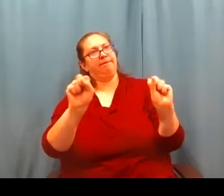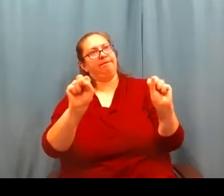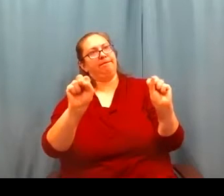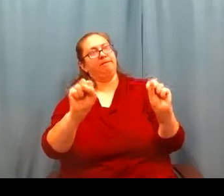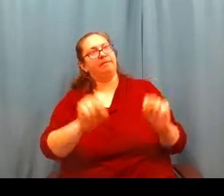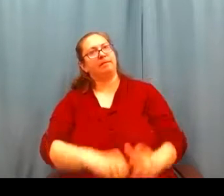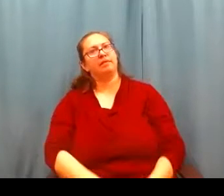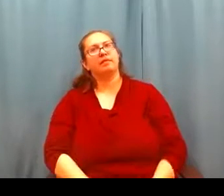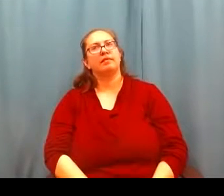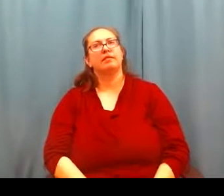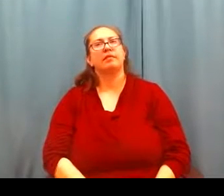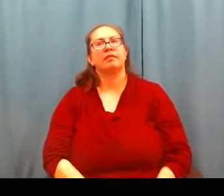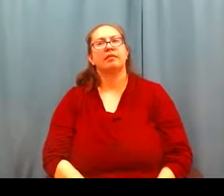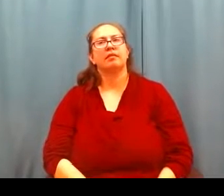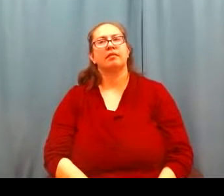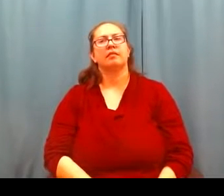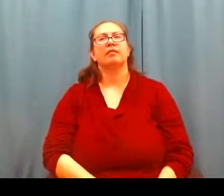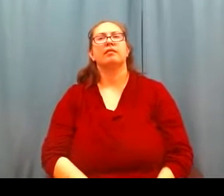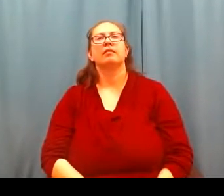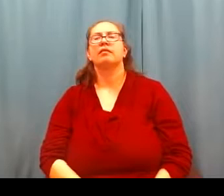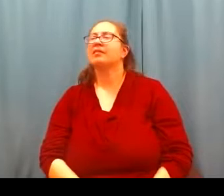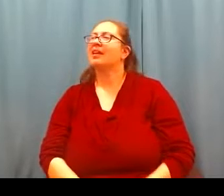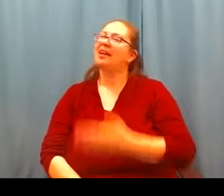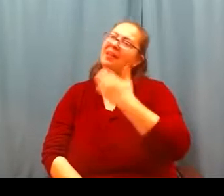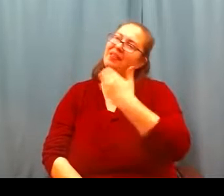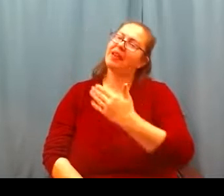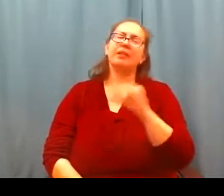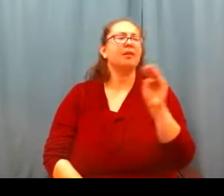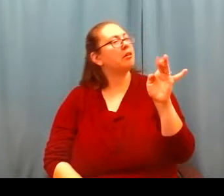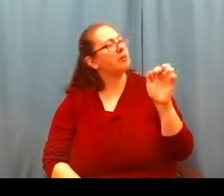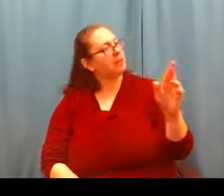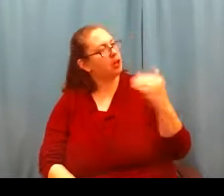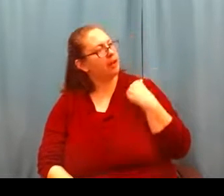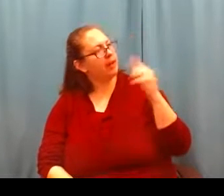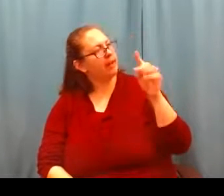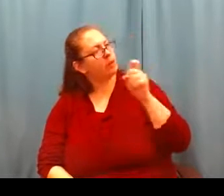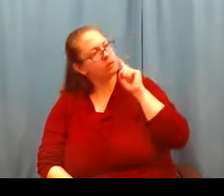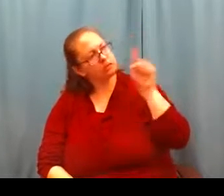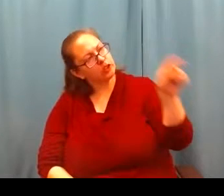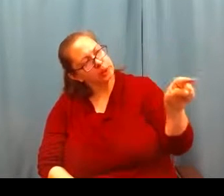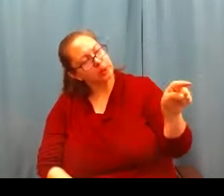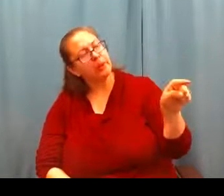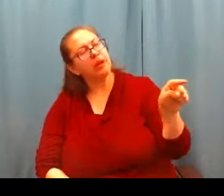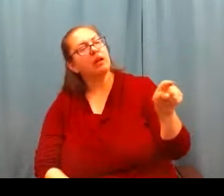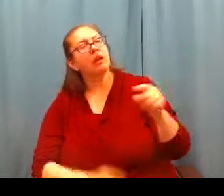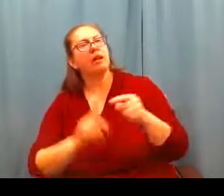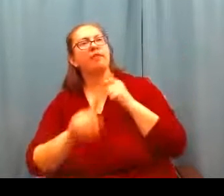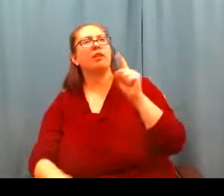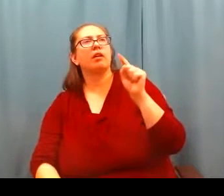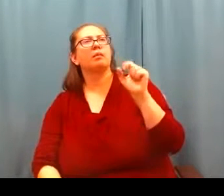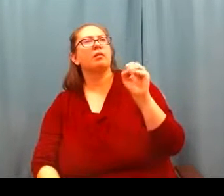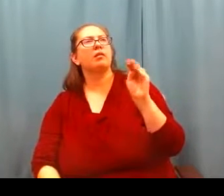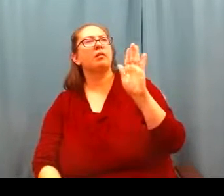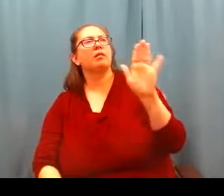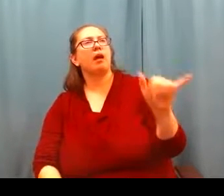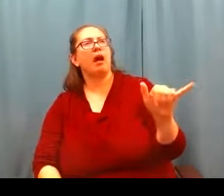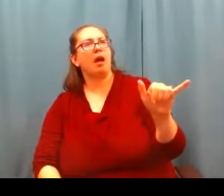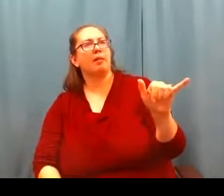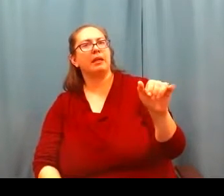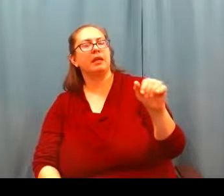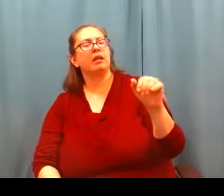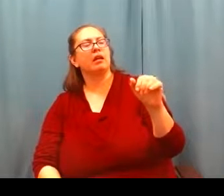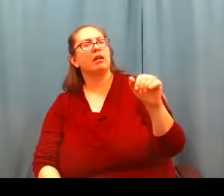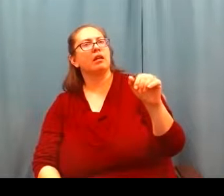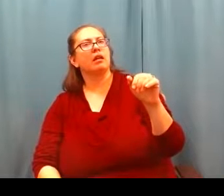Thank you, Dr. Echols. Mayor, I think we have a question for you. This question is from Tommy Bullard.